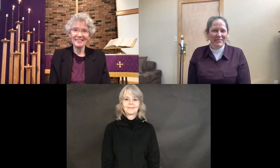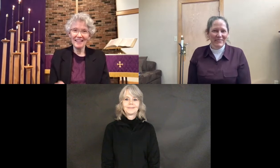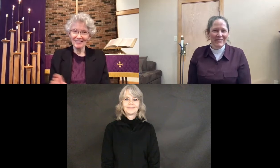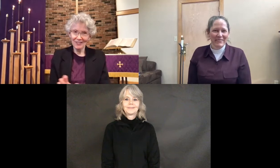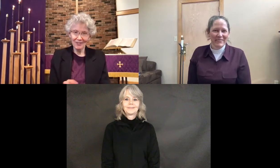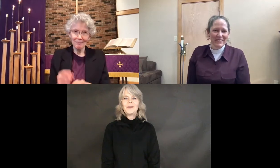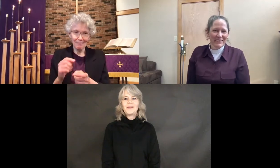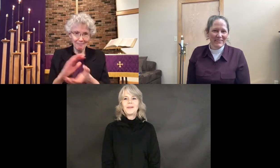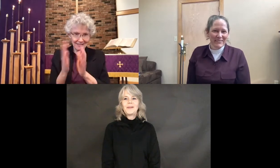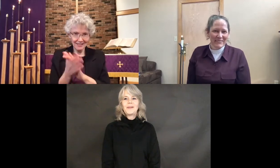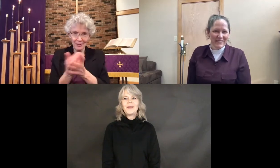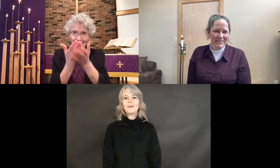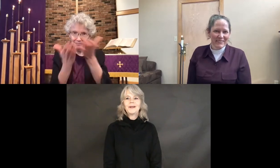Dorothy, peace be with you,